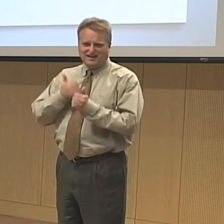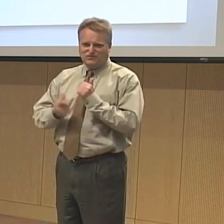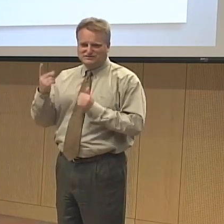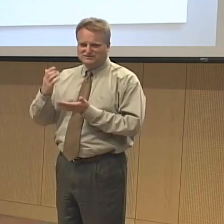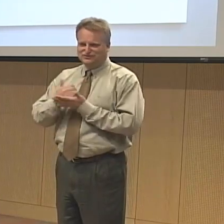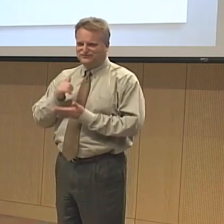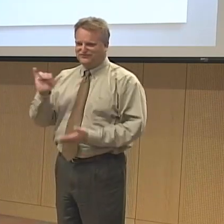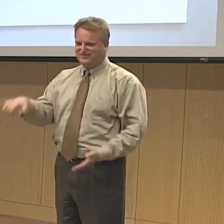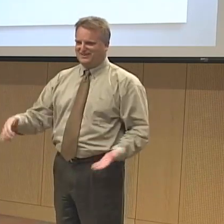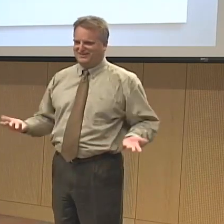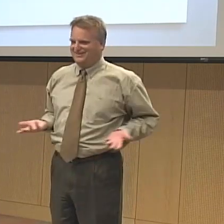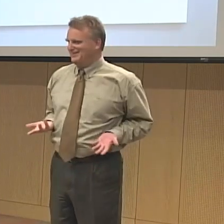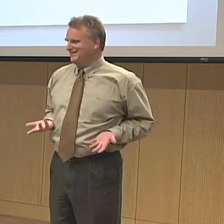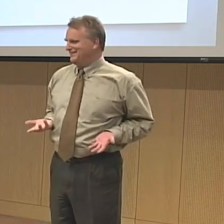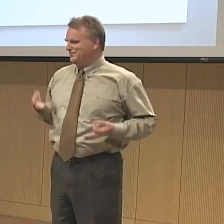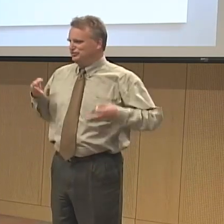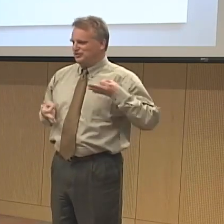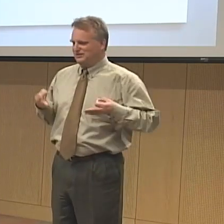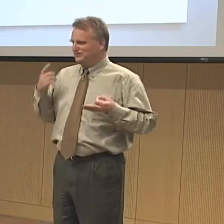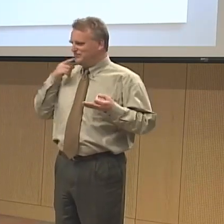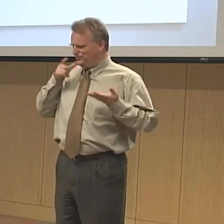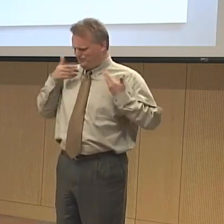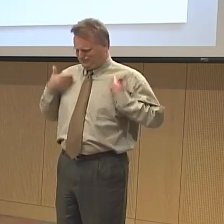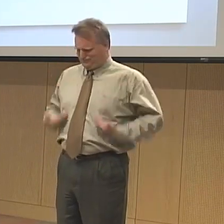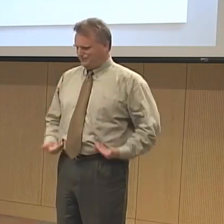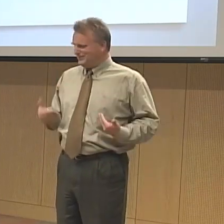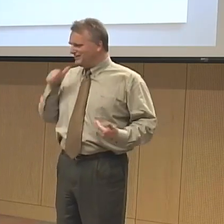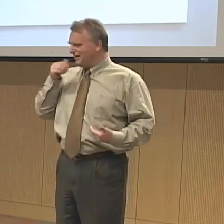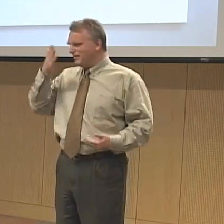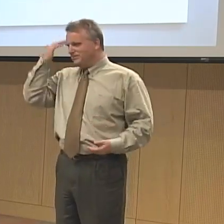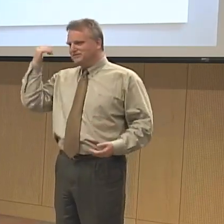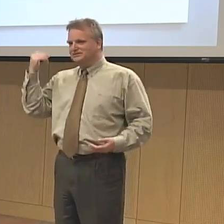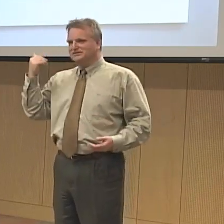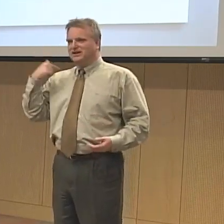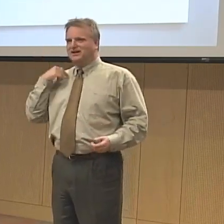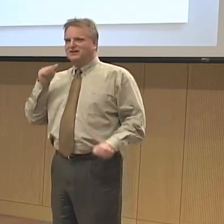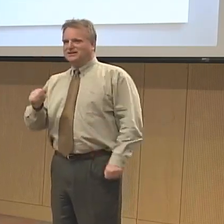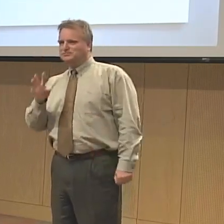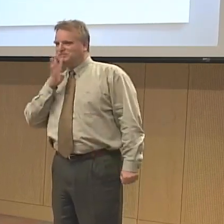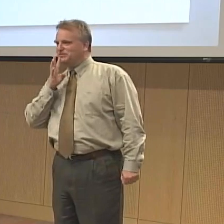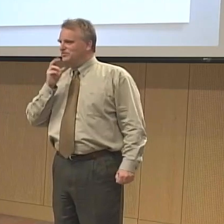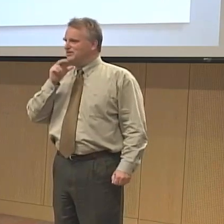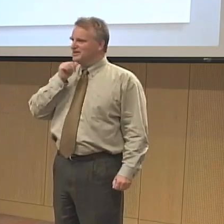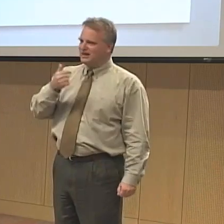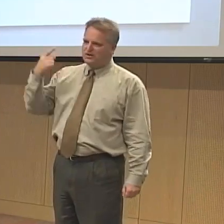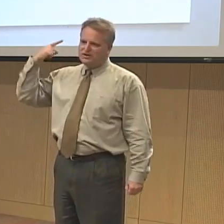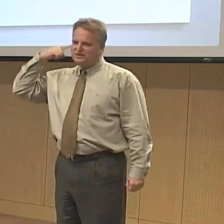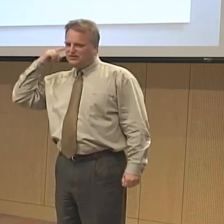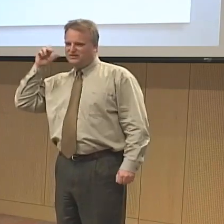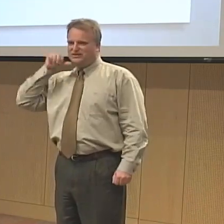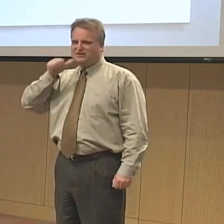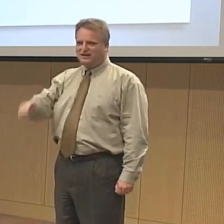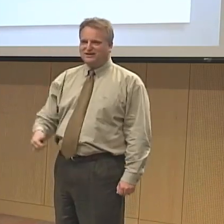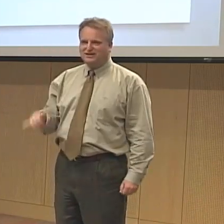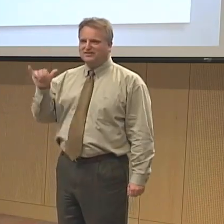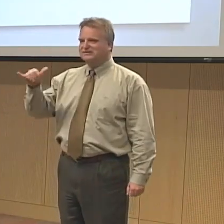Everyone deserves that, to be judged for who they are, not because I can speak or not, I can hear or not. That's